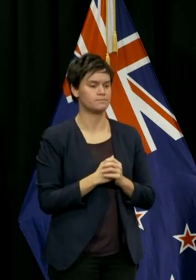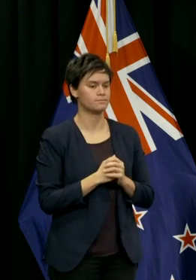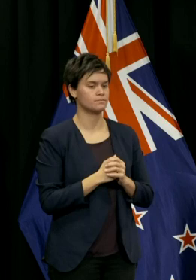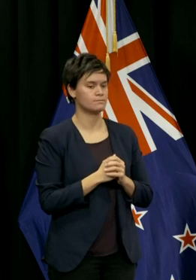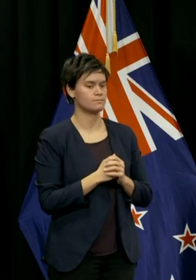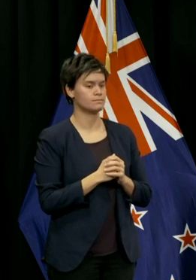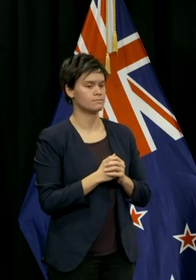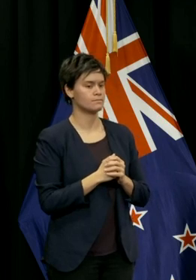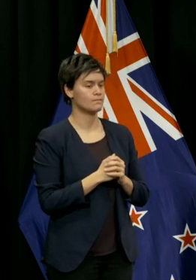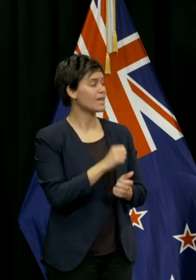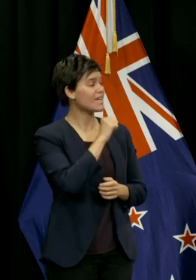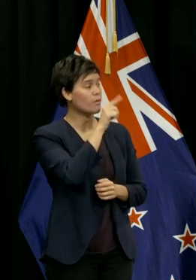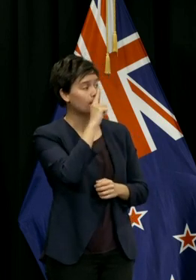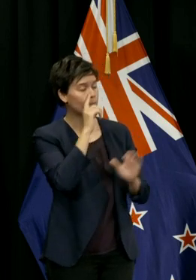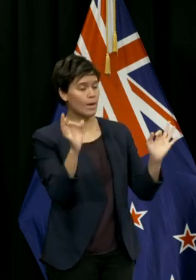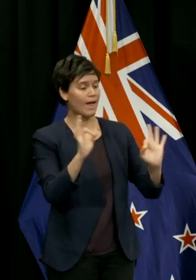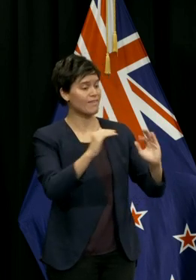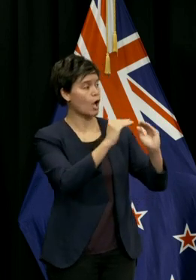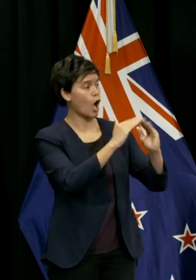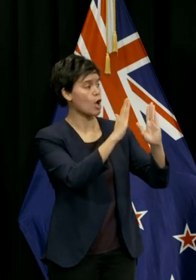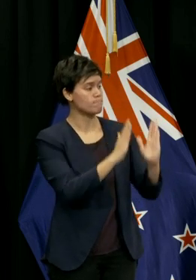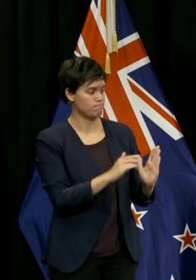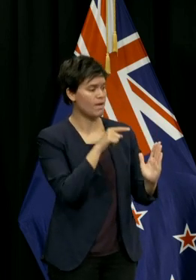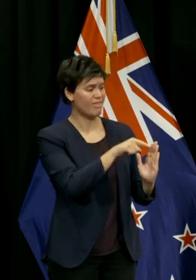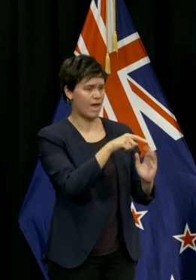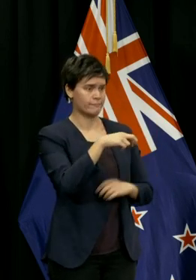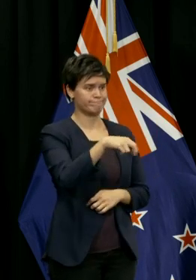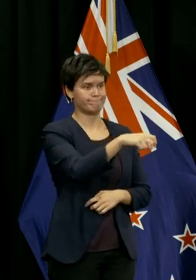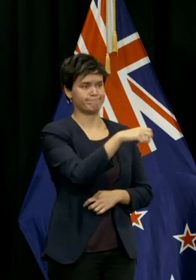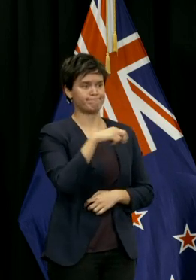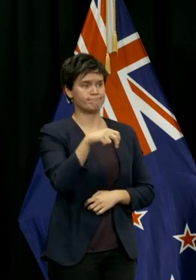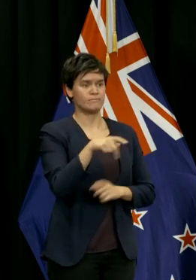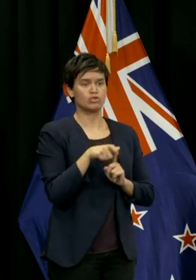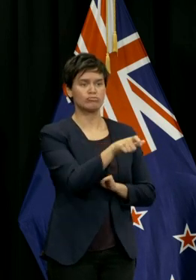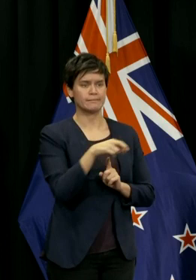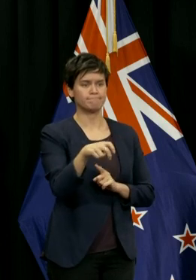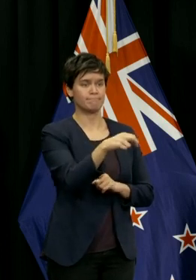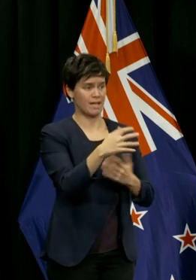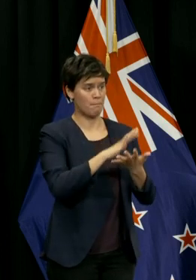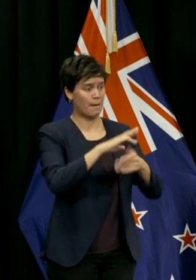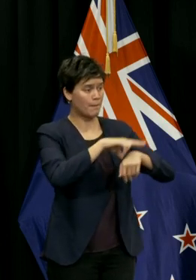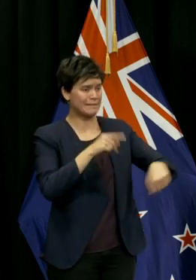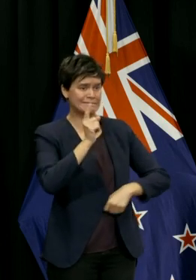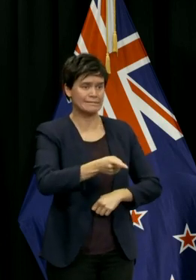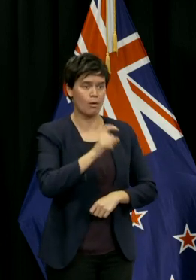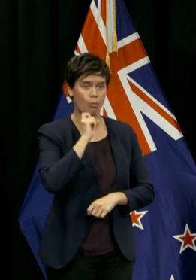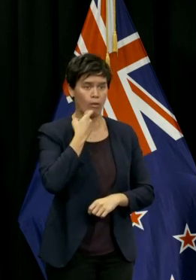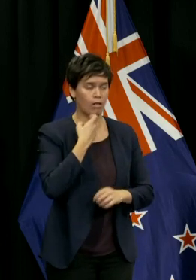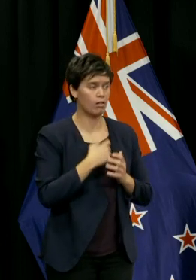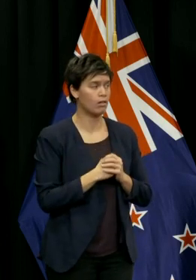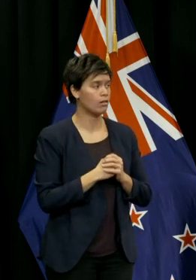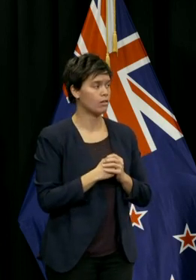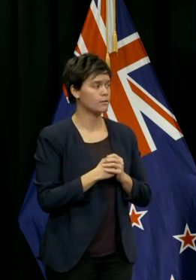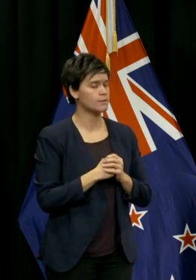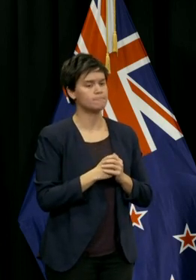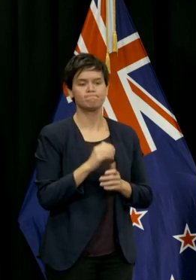to the homeless if they're caught up technically outside of the lockdown? I generally expect us to be